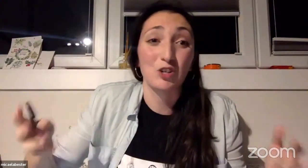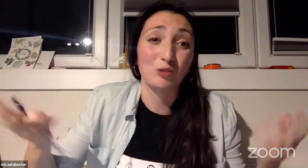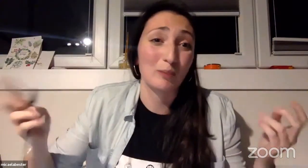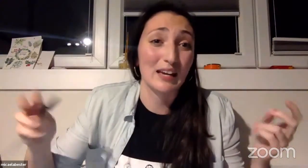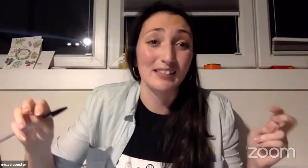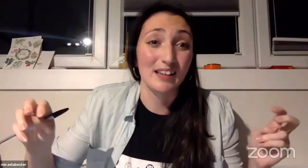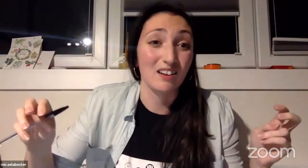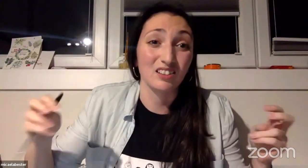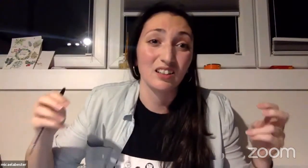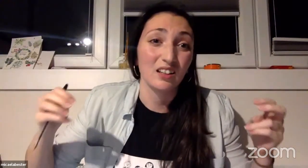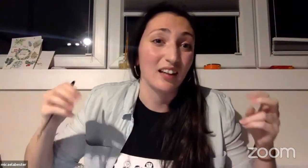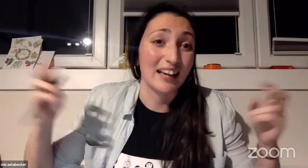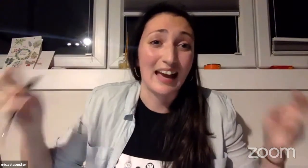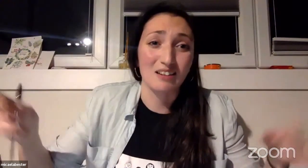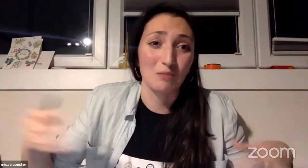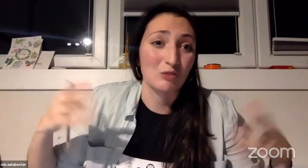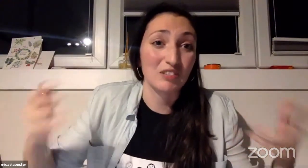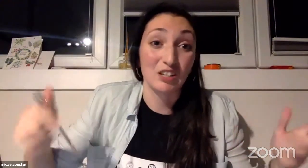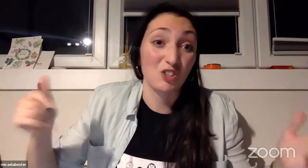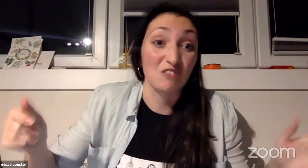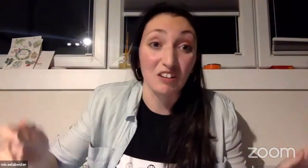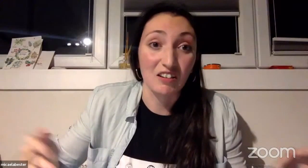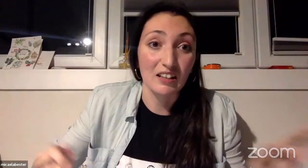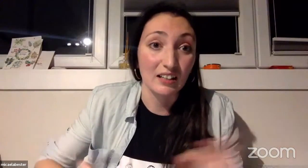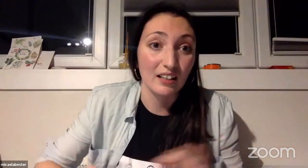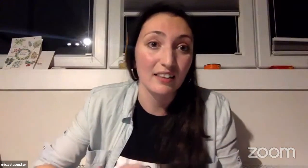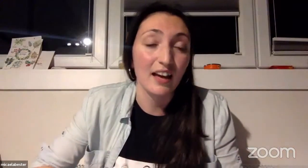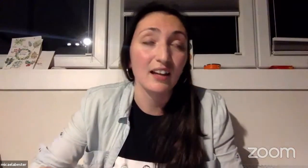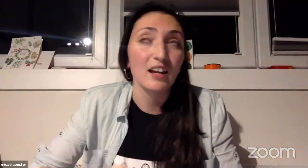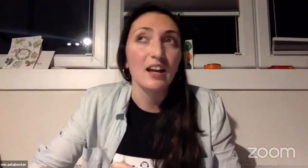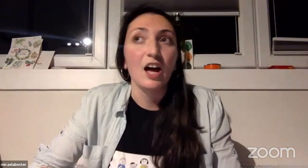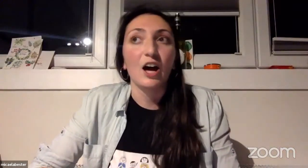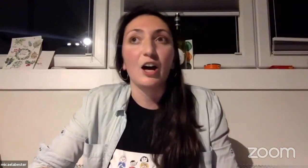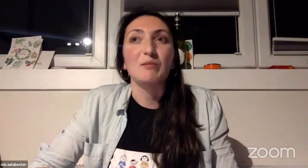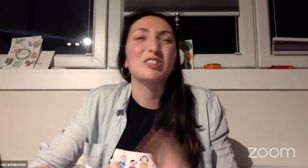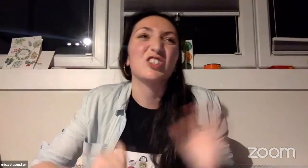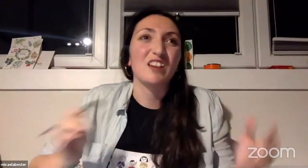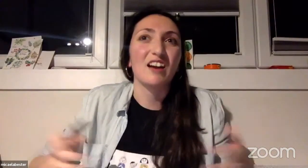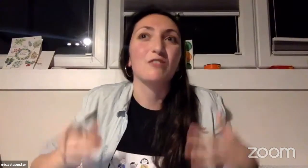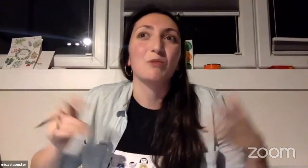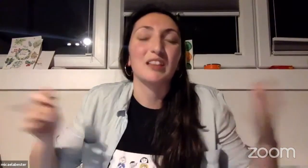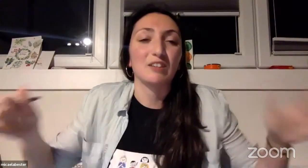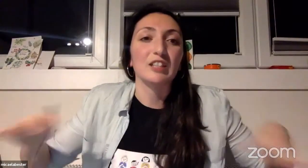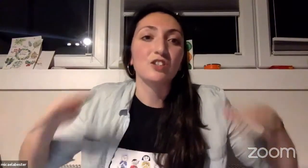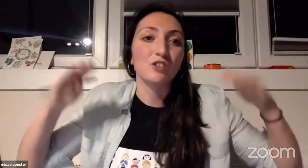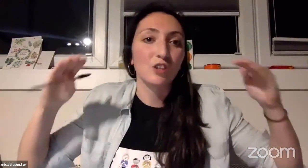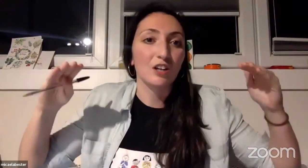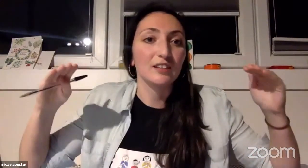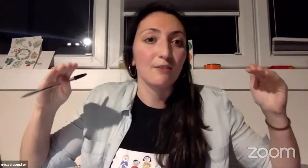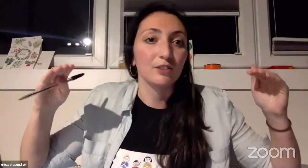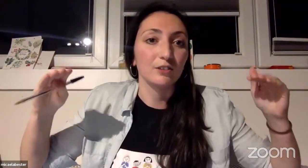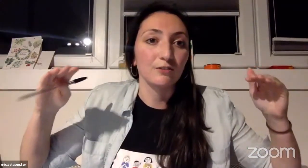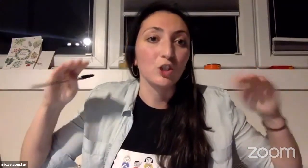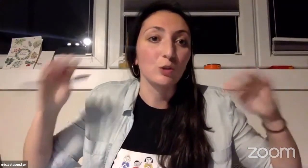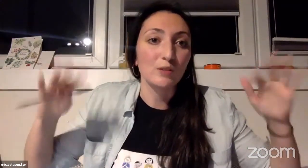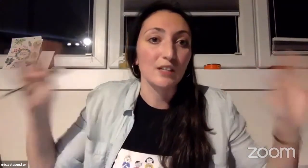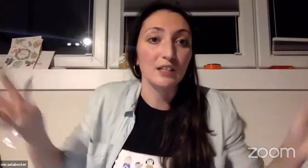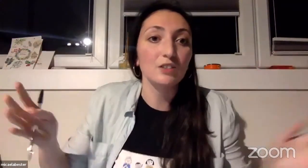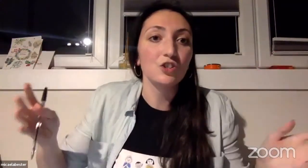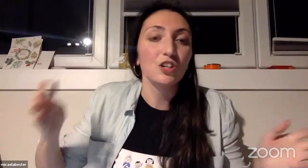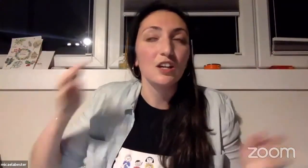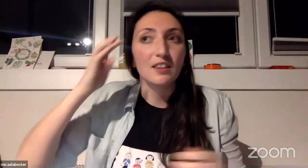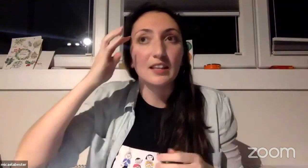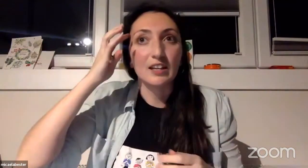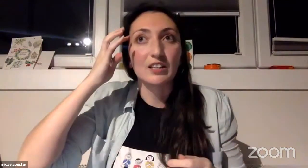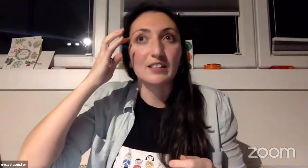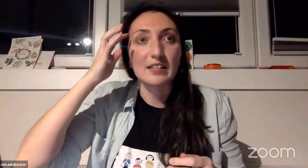any official BSL academy or dictionary or anything like that. It's just kind of when they reach a certain level of